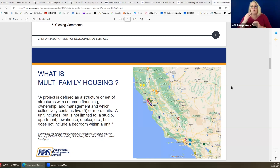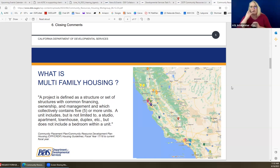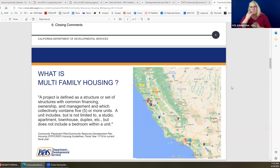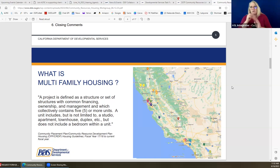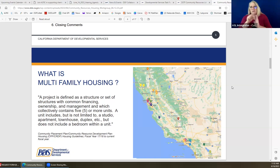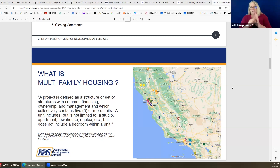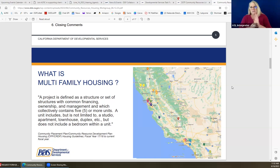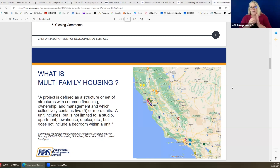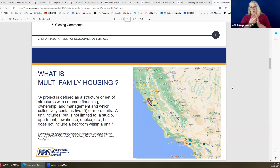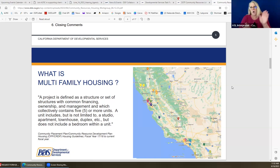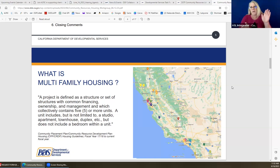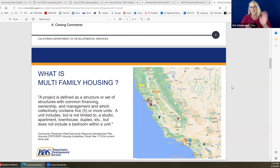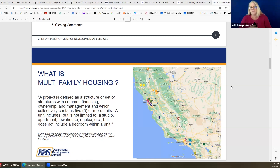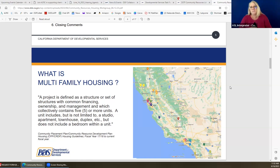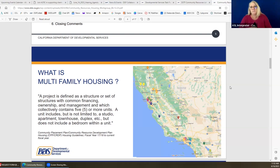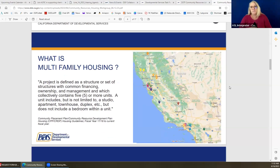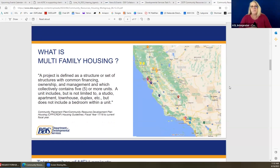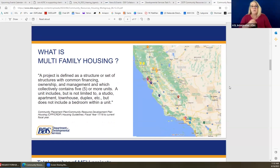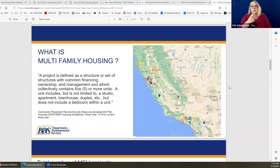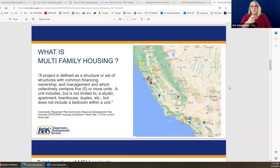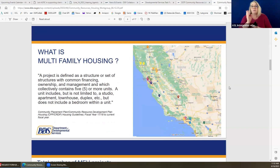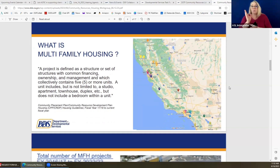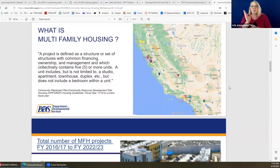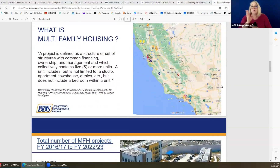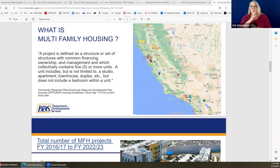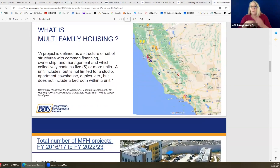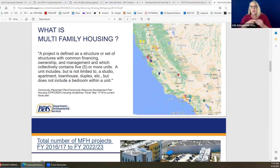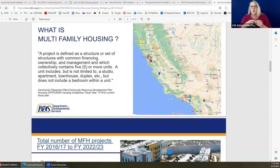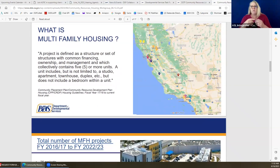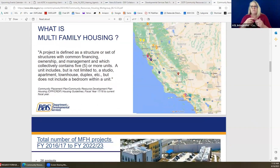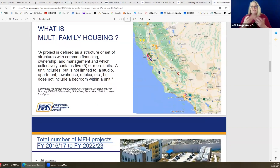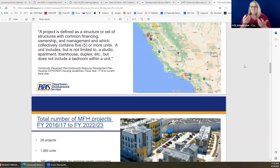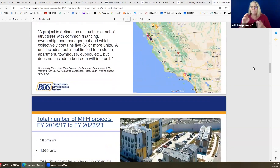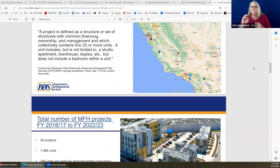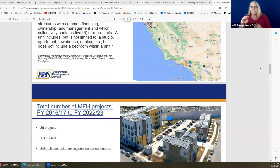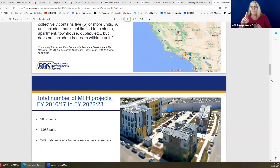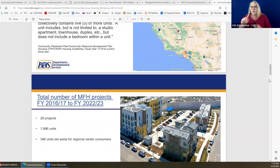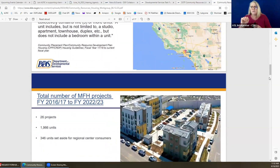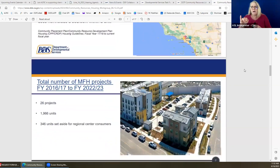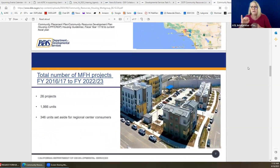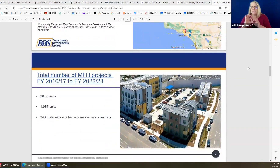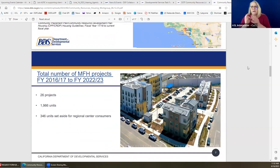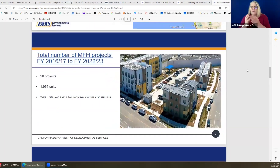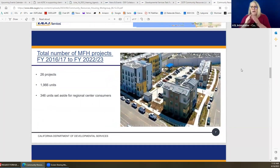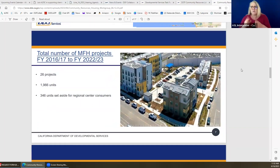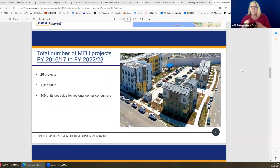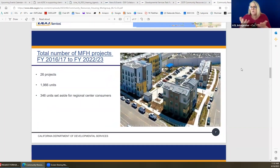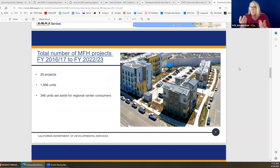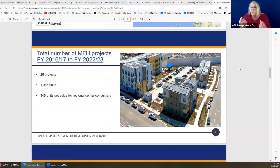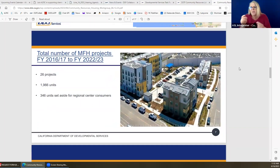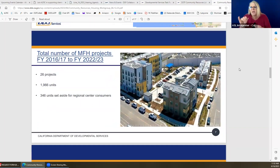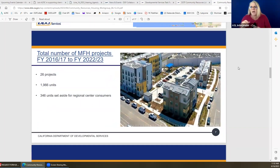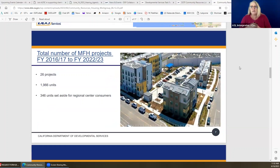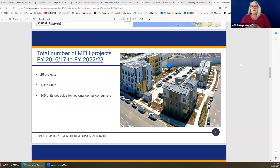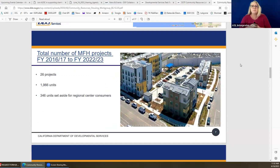Force. So the presentation here talks about what is multifamily housing. They went into that. I see that they pulled a very nice